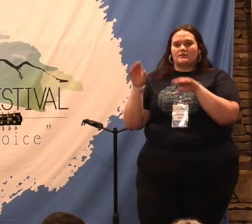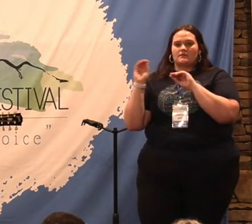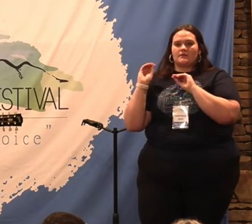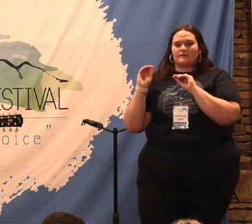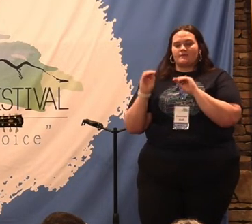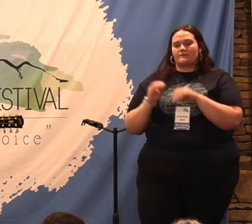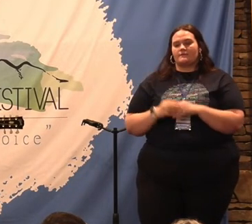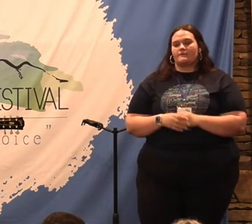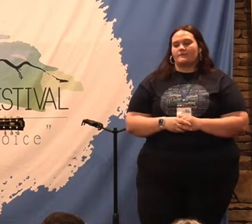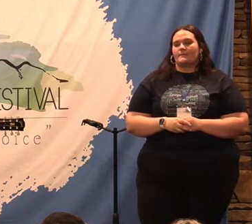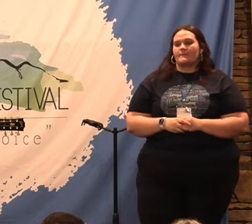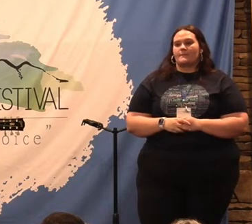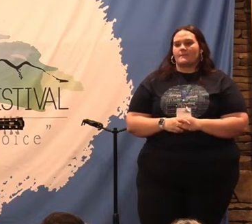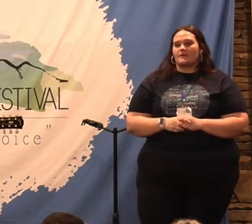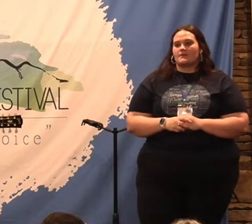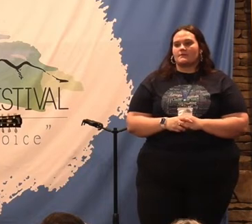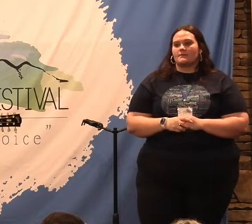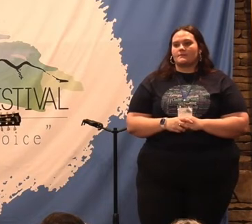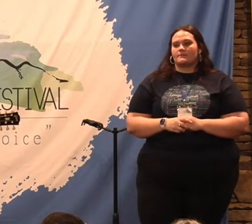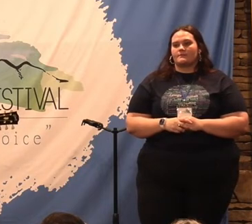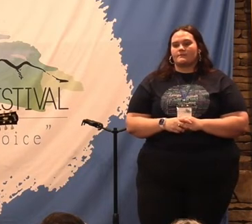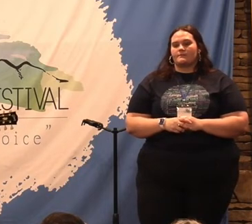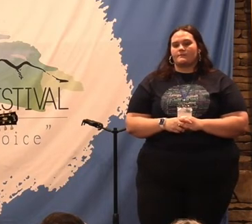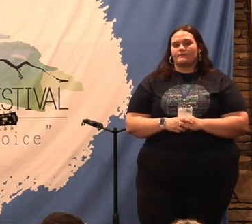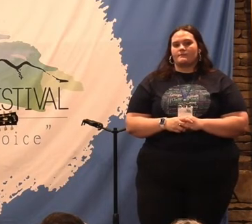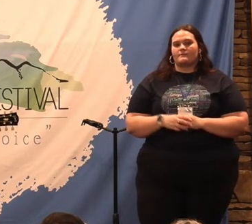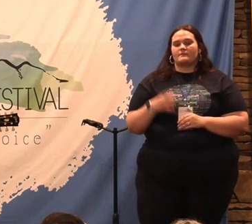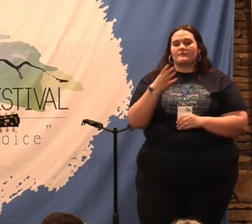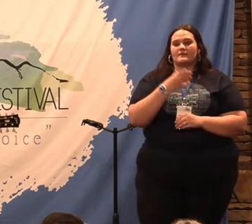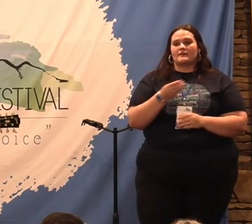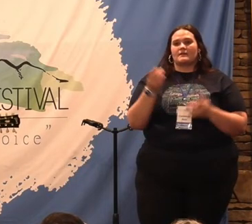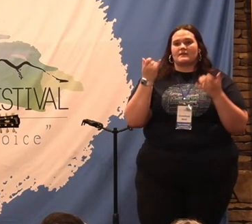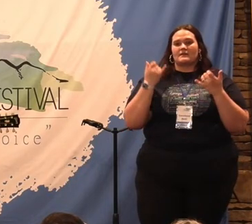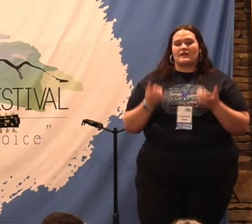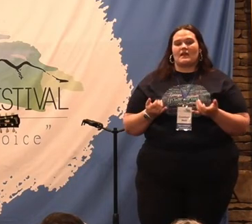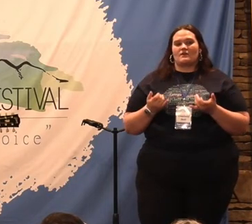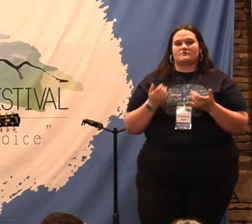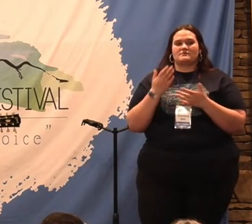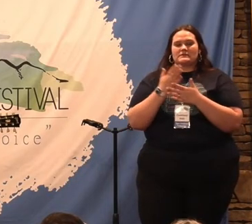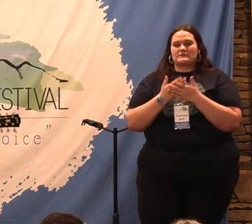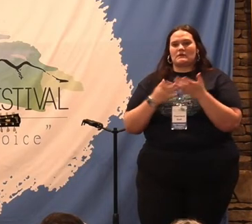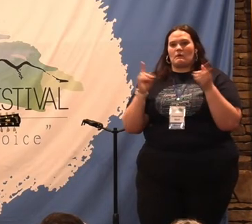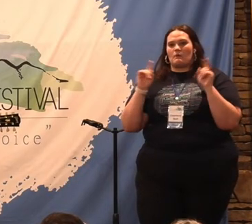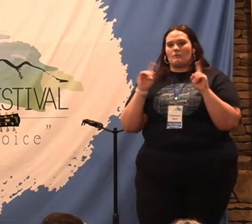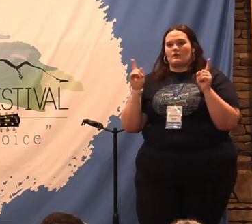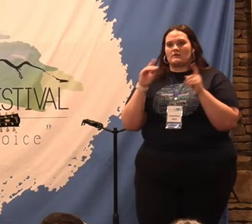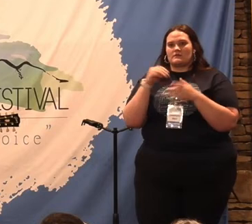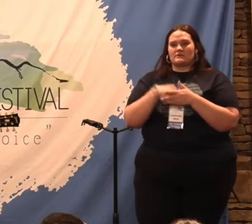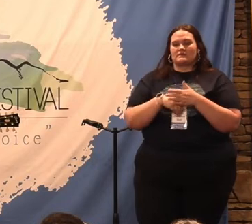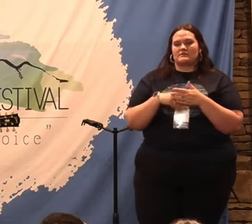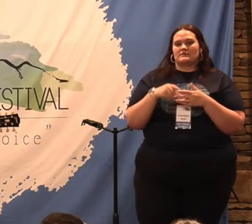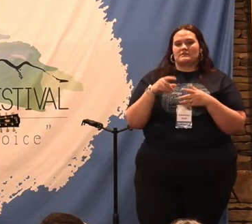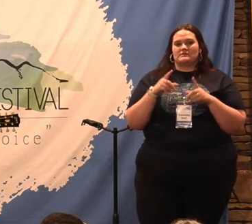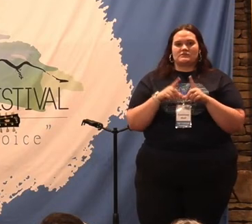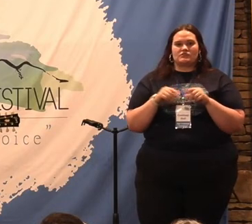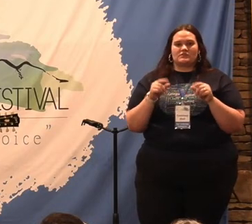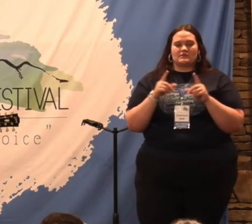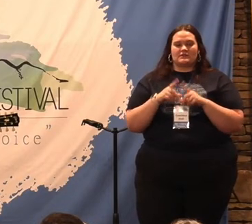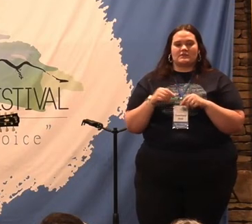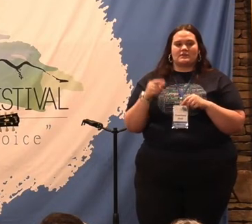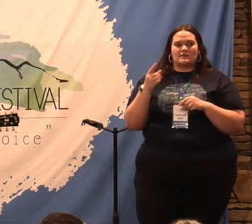and now somewhere In China,